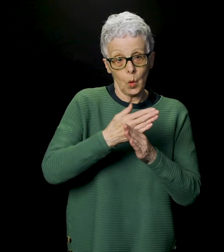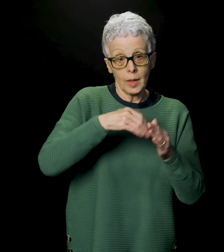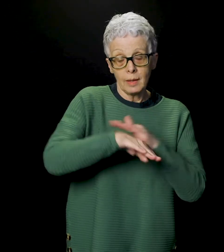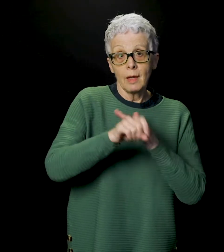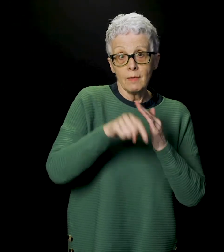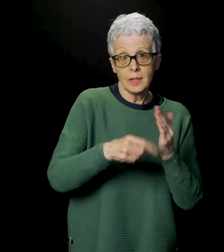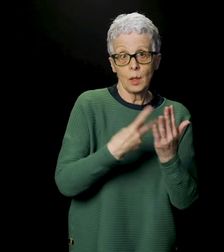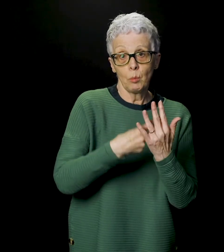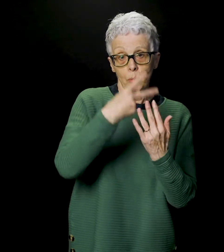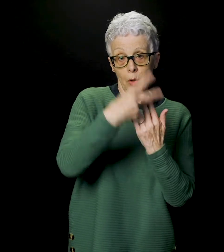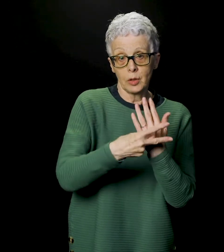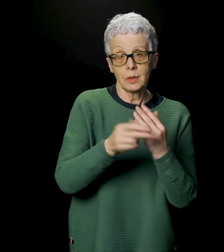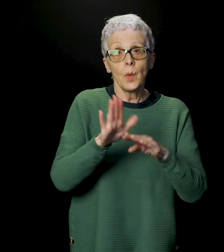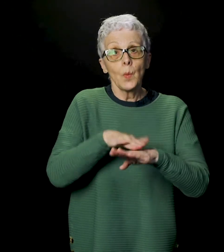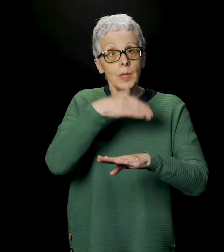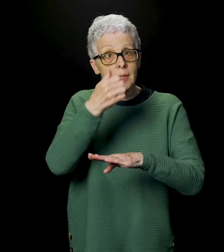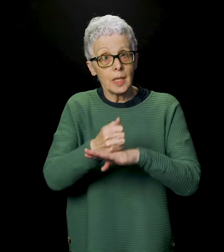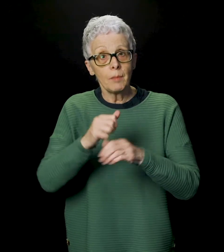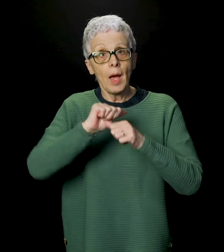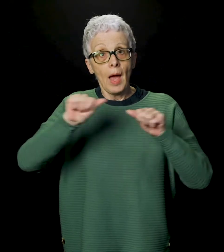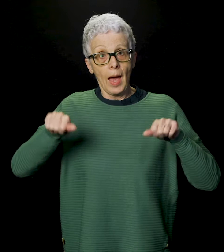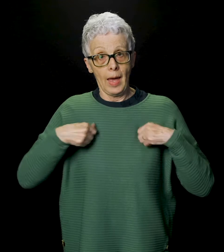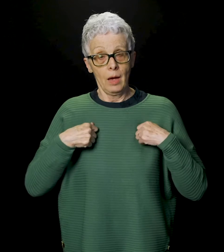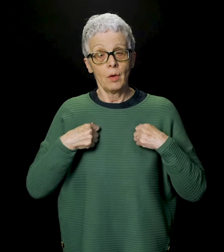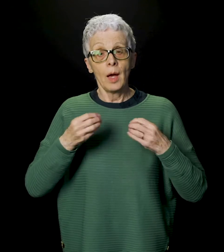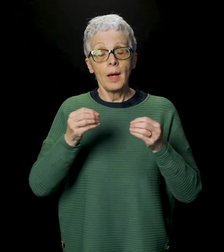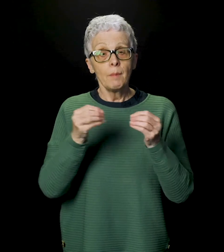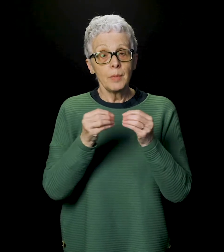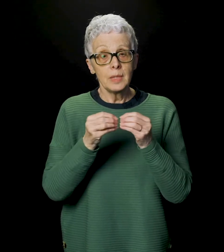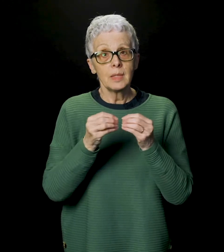very exciting thing. We've set up our own organisation called WEC Hope.